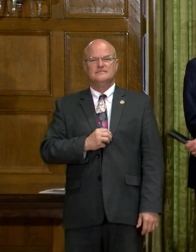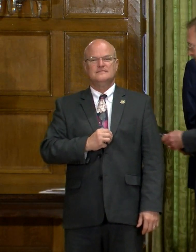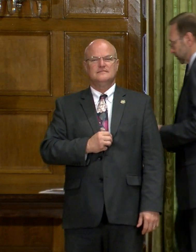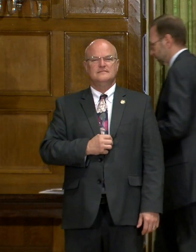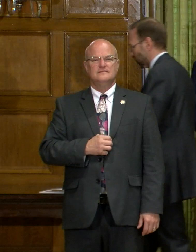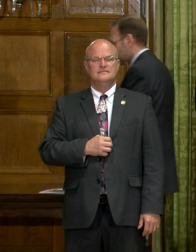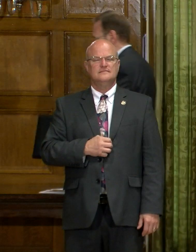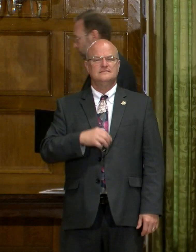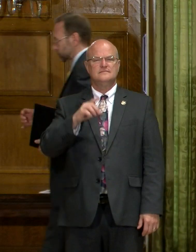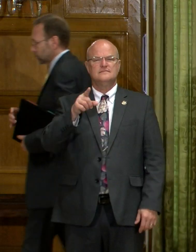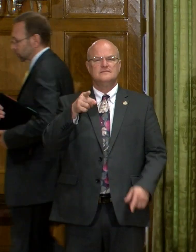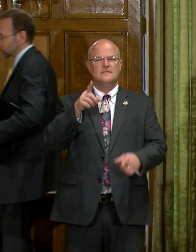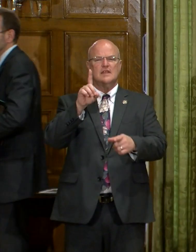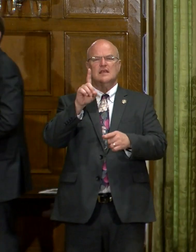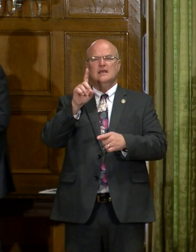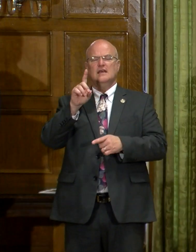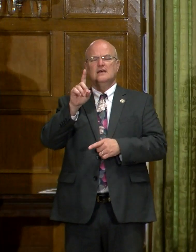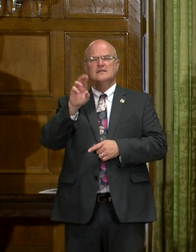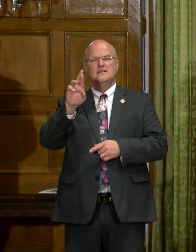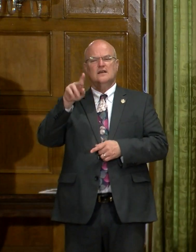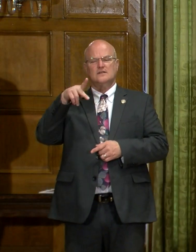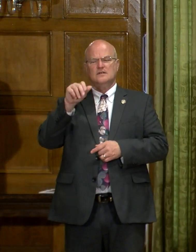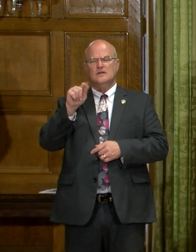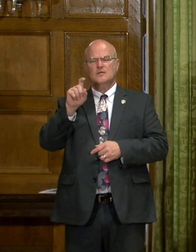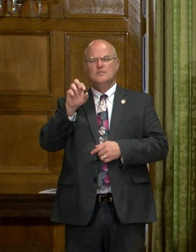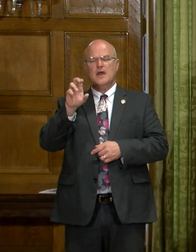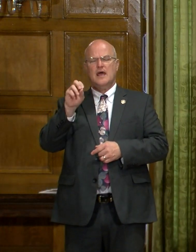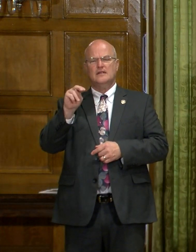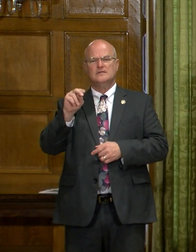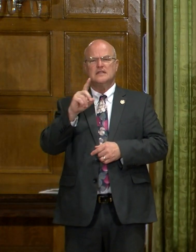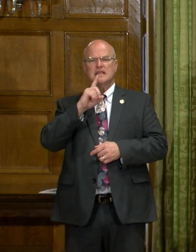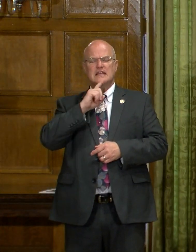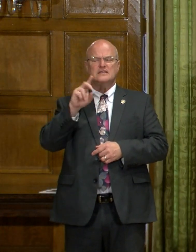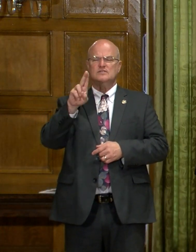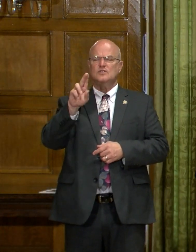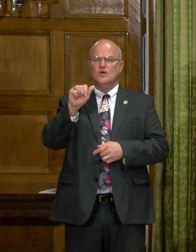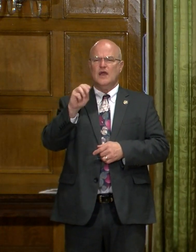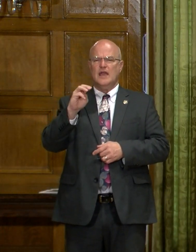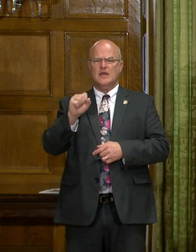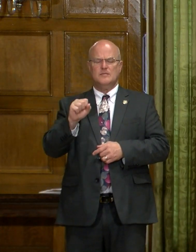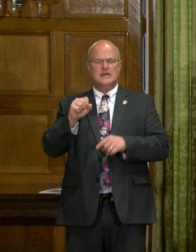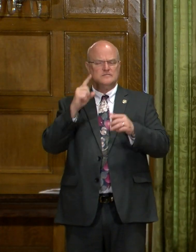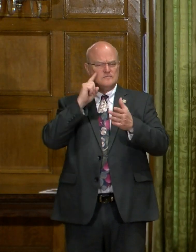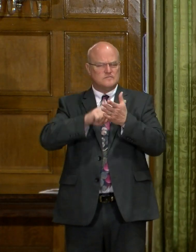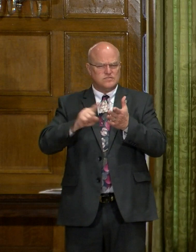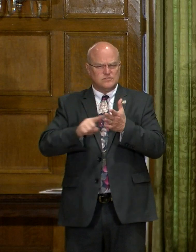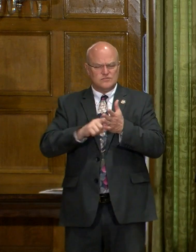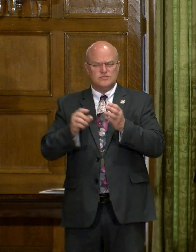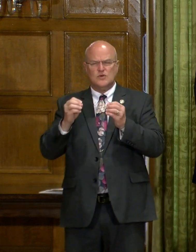Patterson, is UAMS doing any further research into the virus itself or even other treatment options?